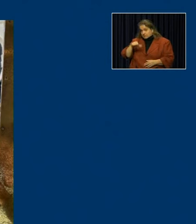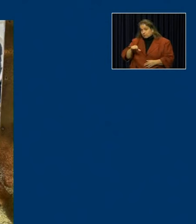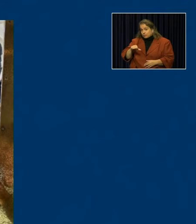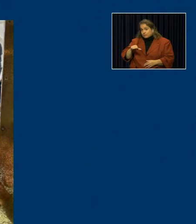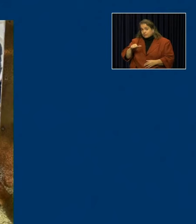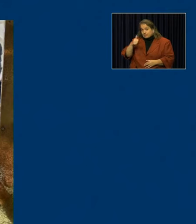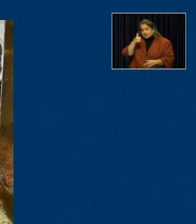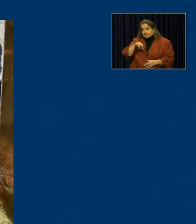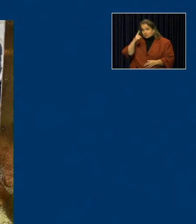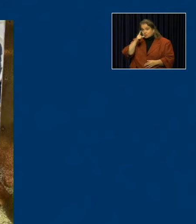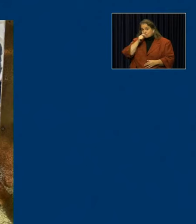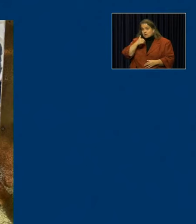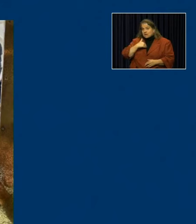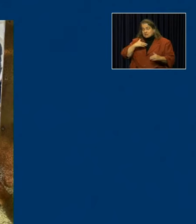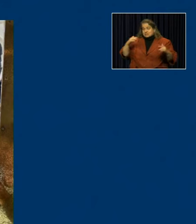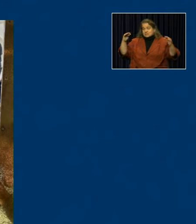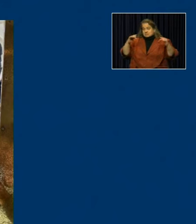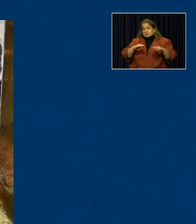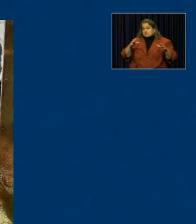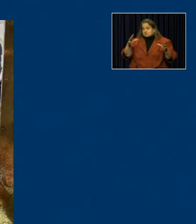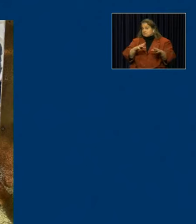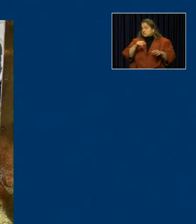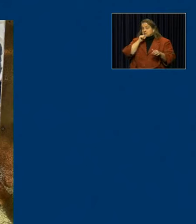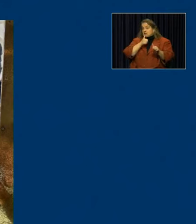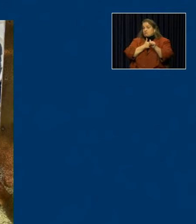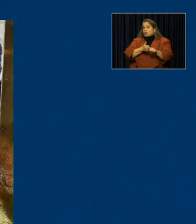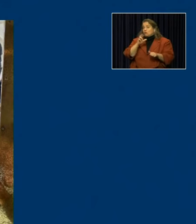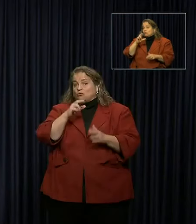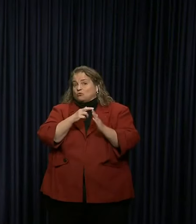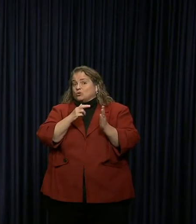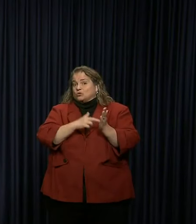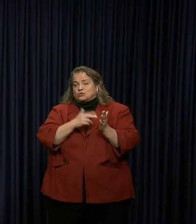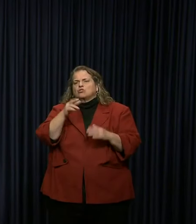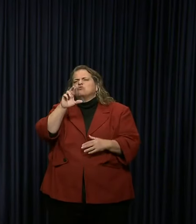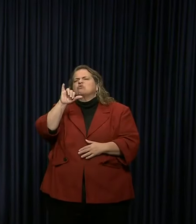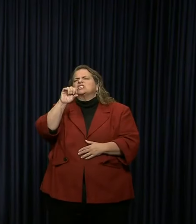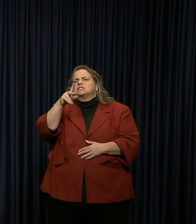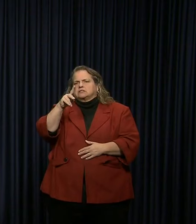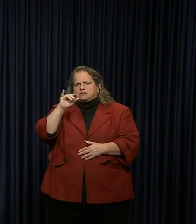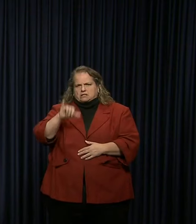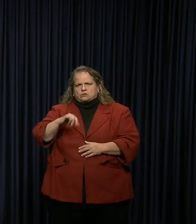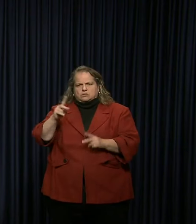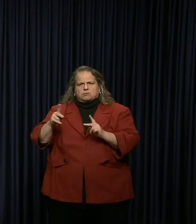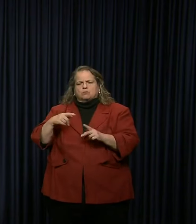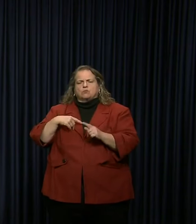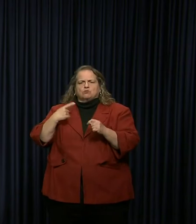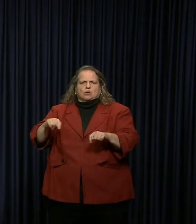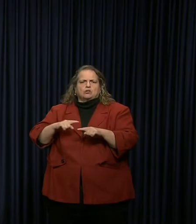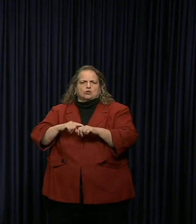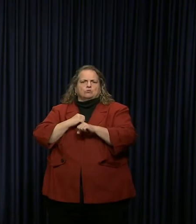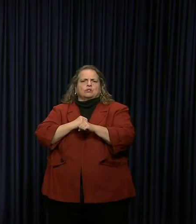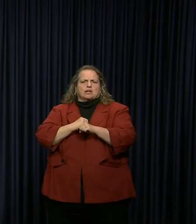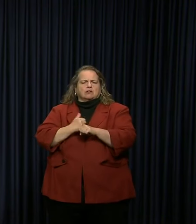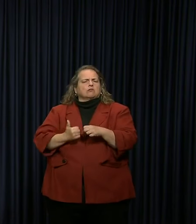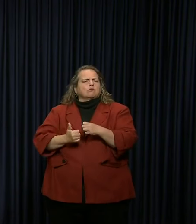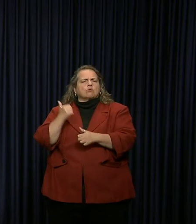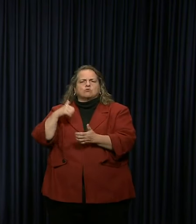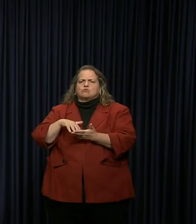a mass gathering or doesn't follow the rules, they risk the people we're trying to protect, the most